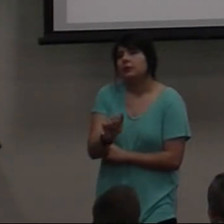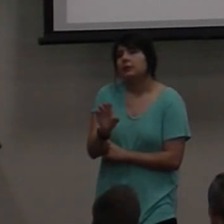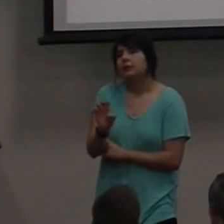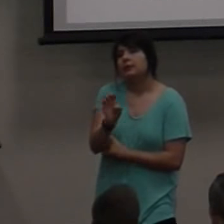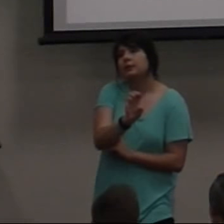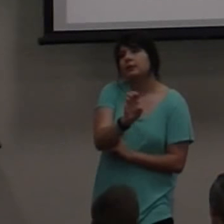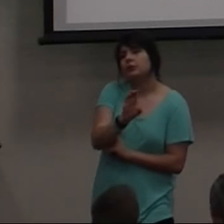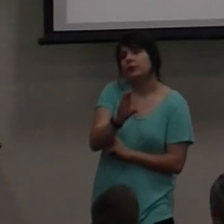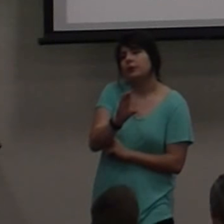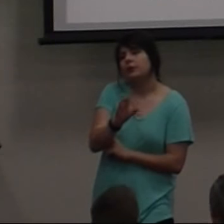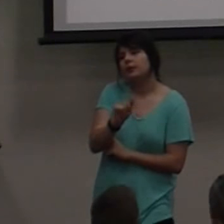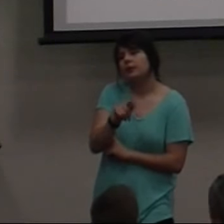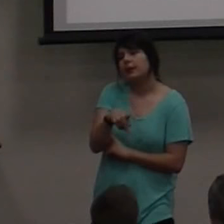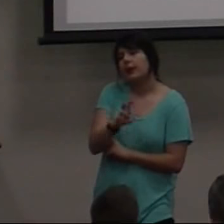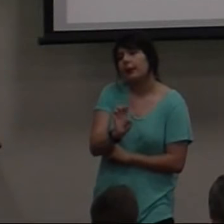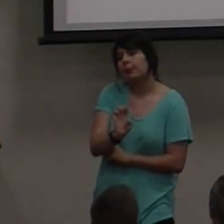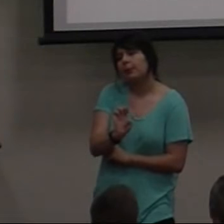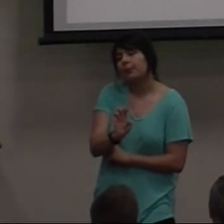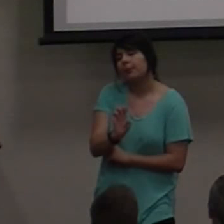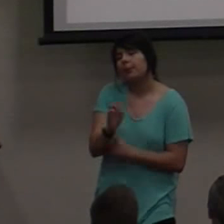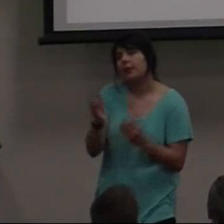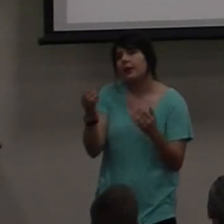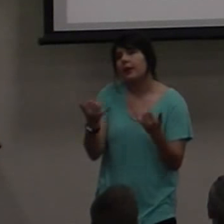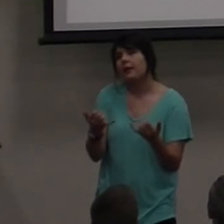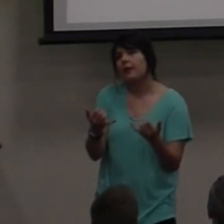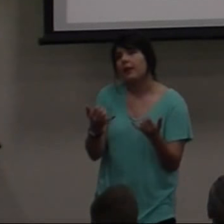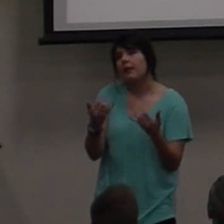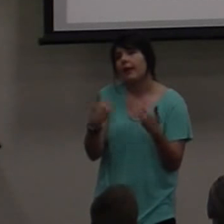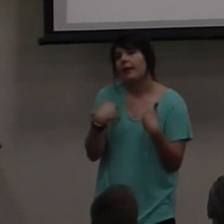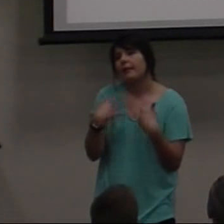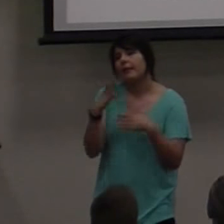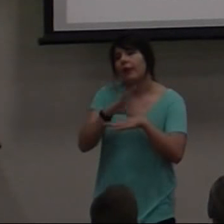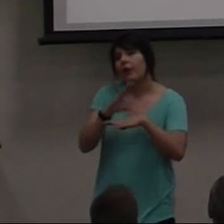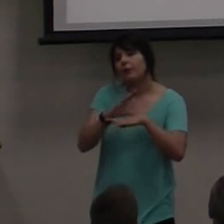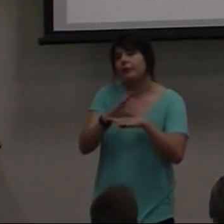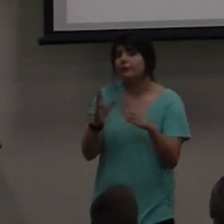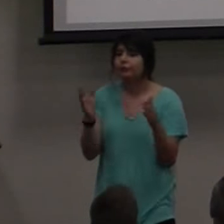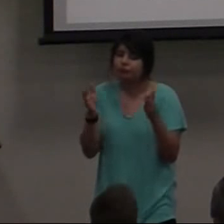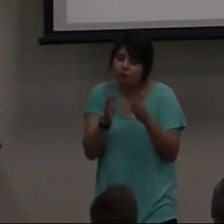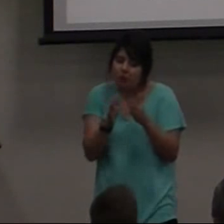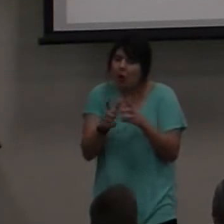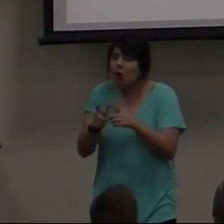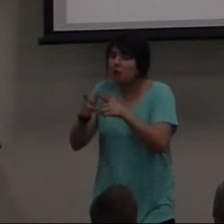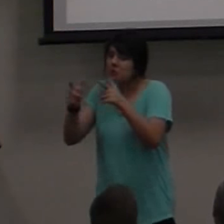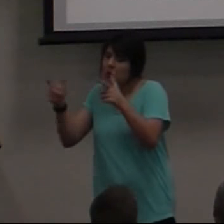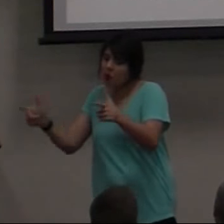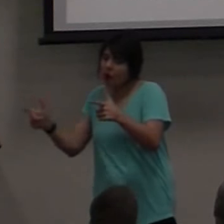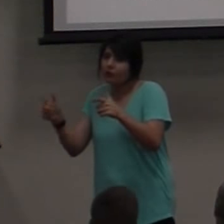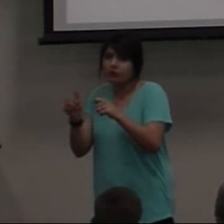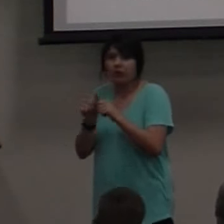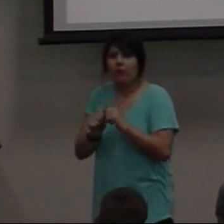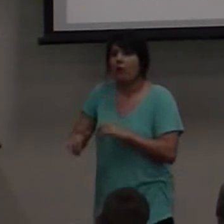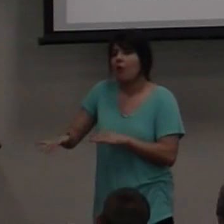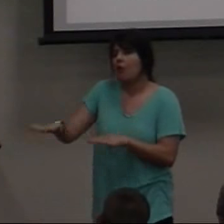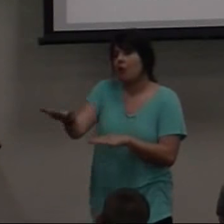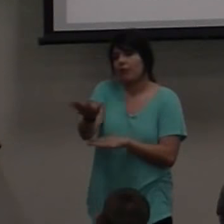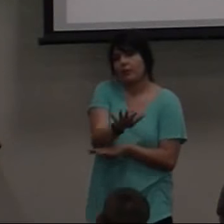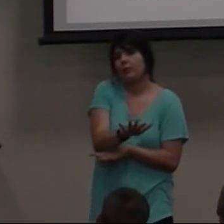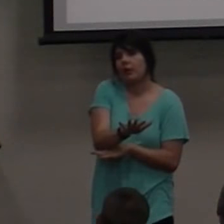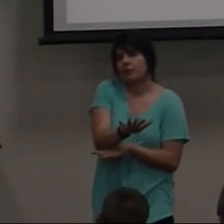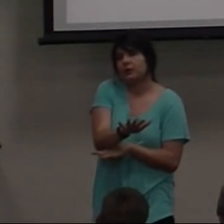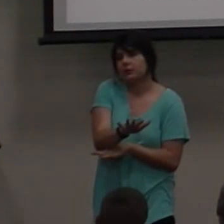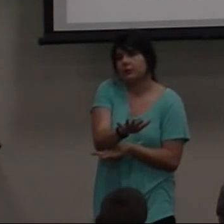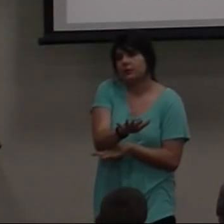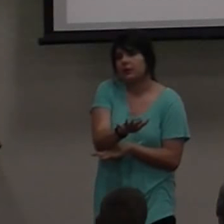Eastern Cape, there are now congregations, small and large, across the whole province,